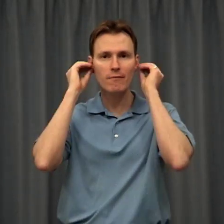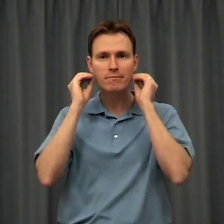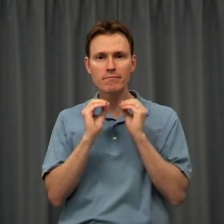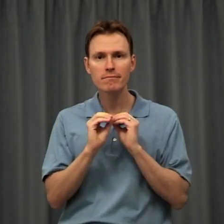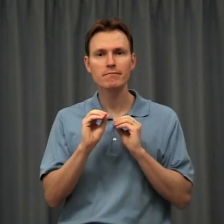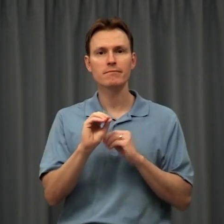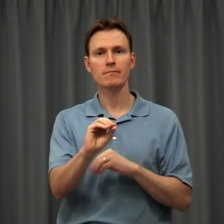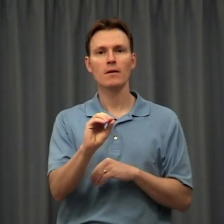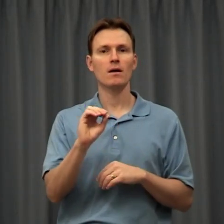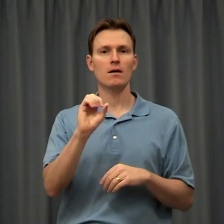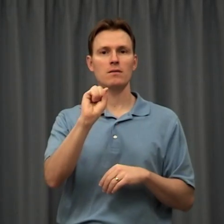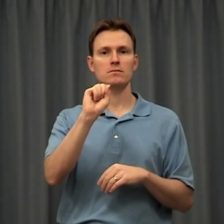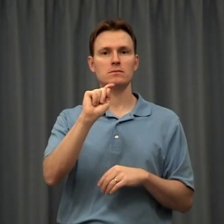technology.